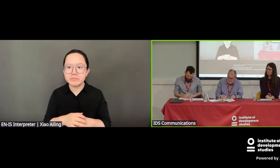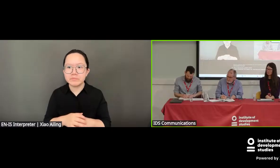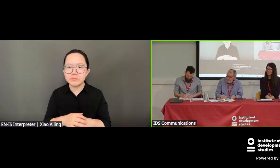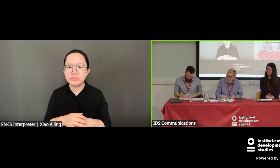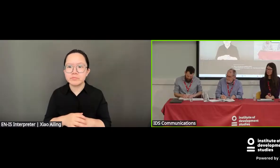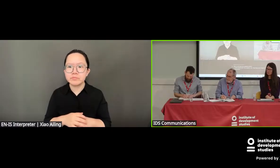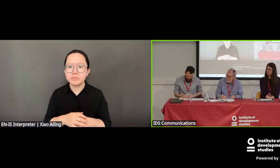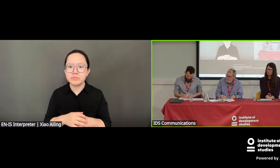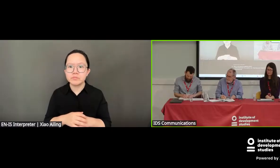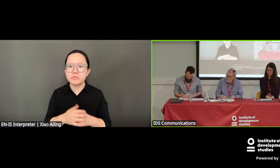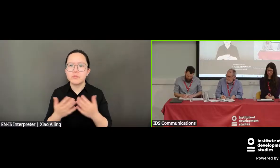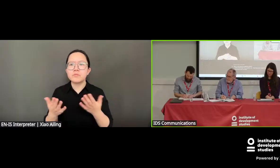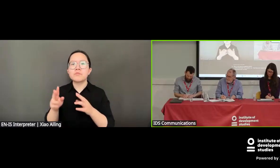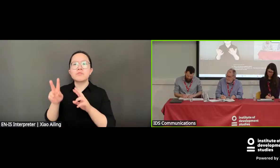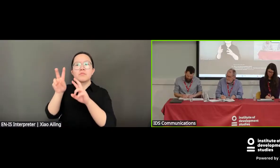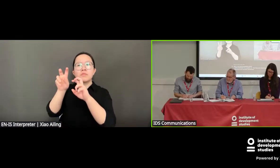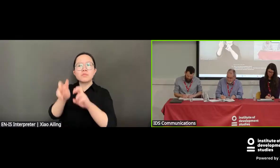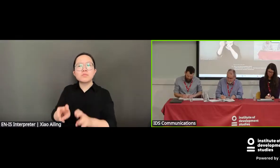barriers,